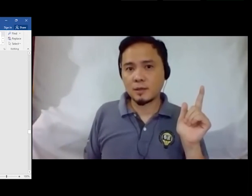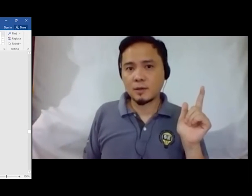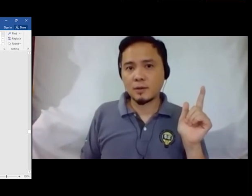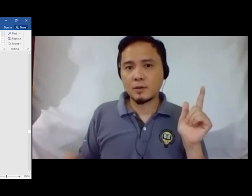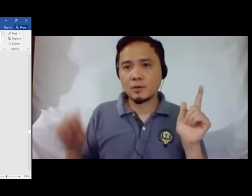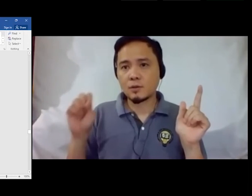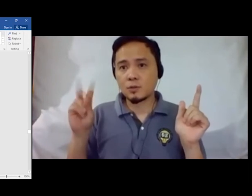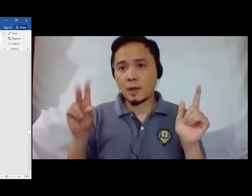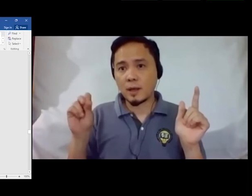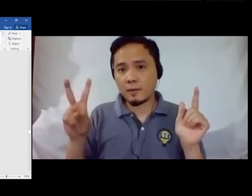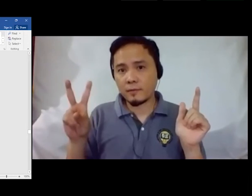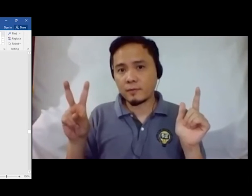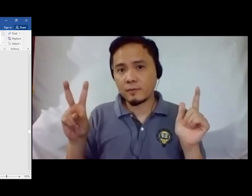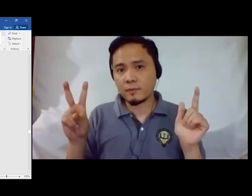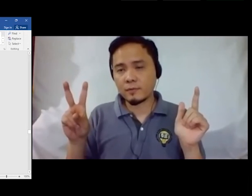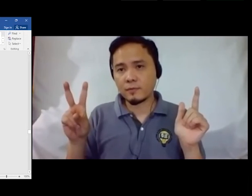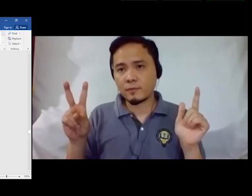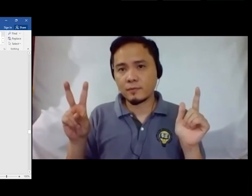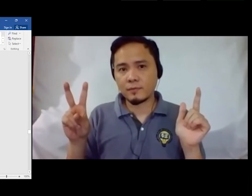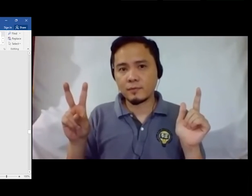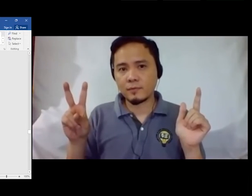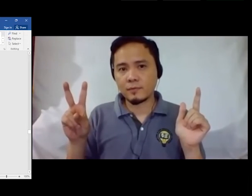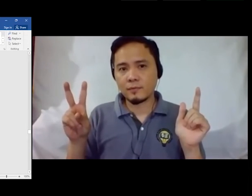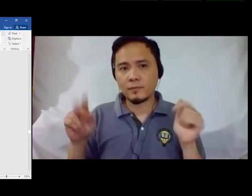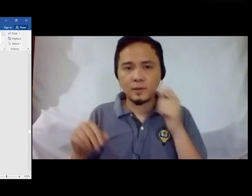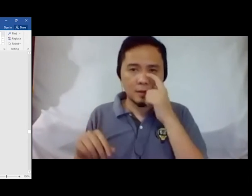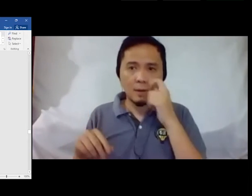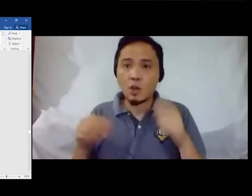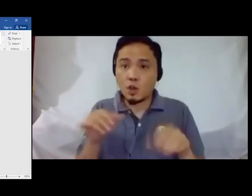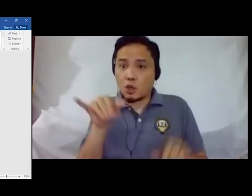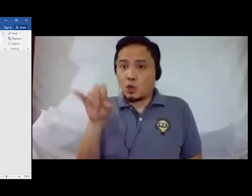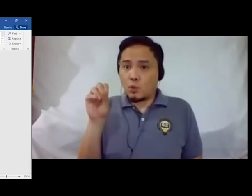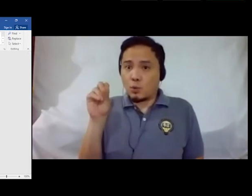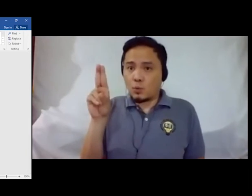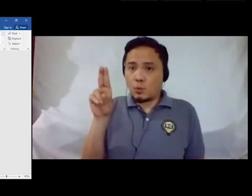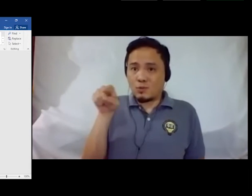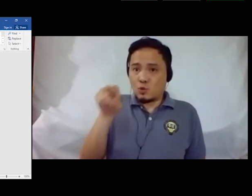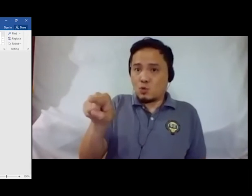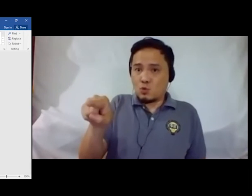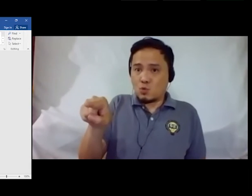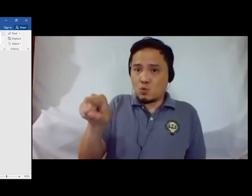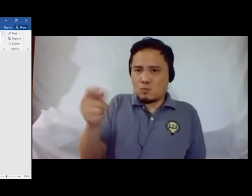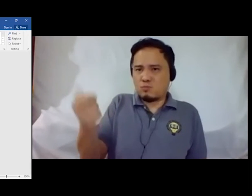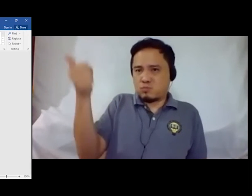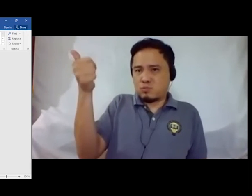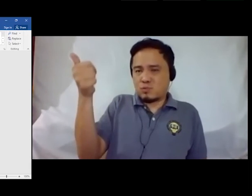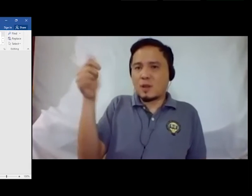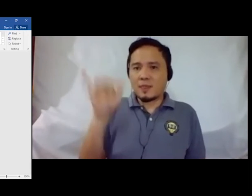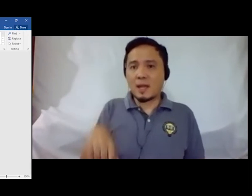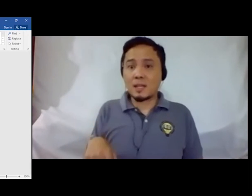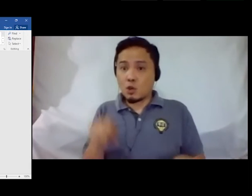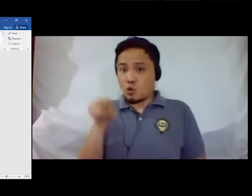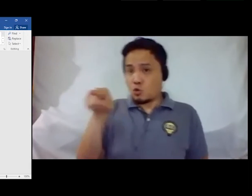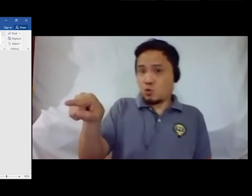you do the comparison. U is a subject, 12, 20 is the